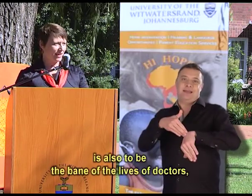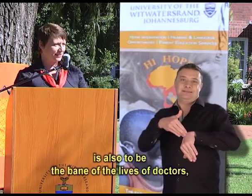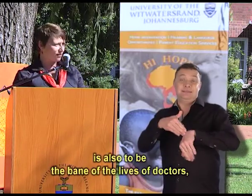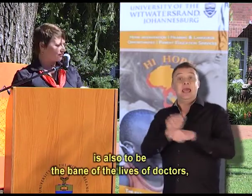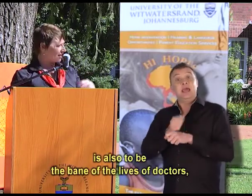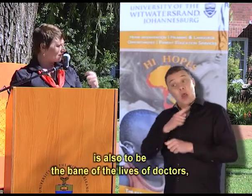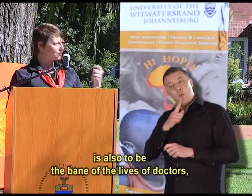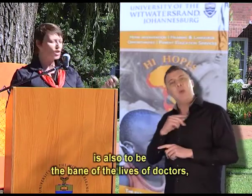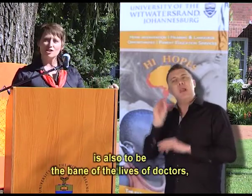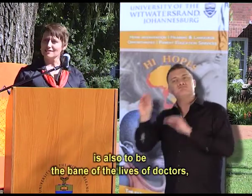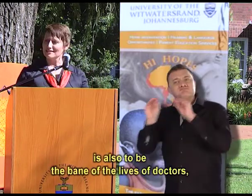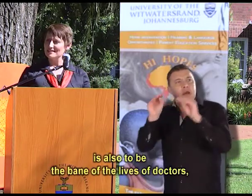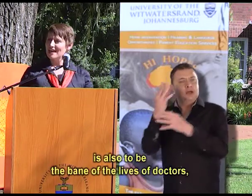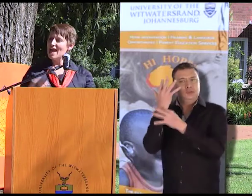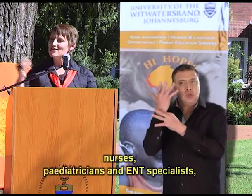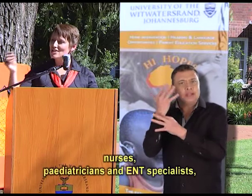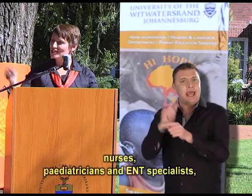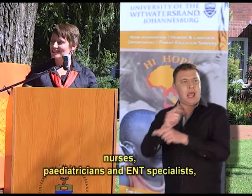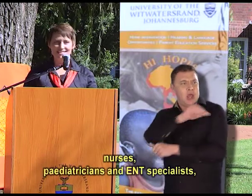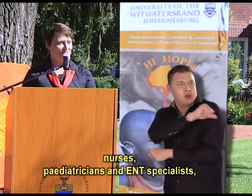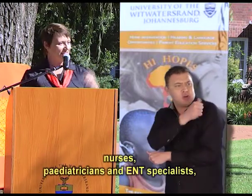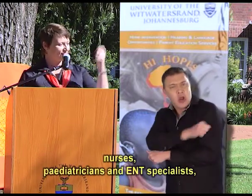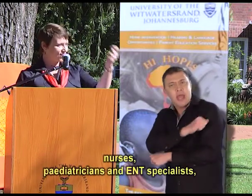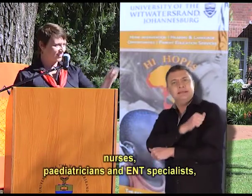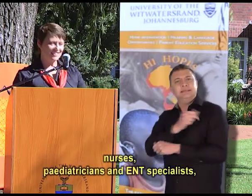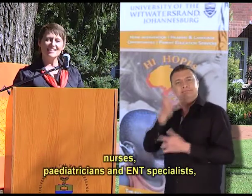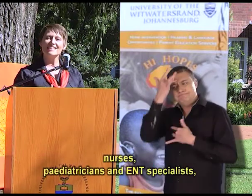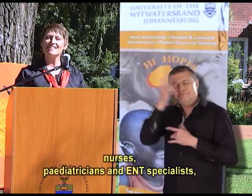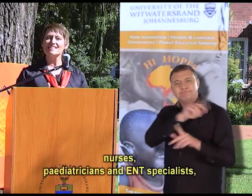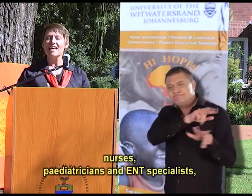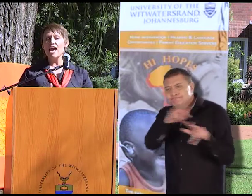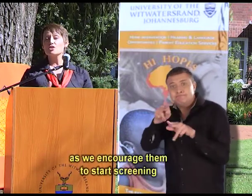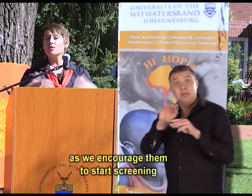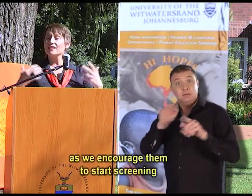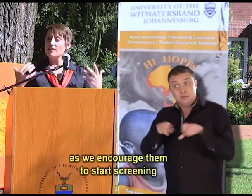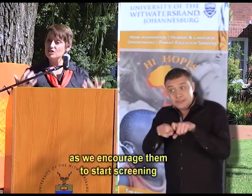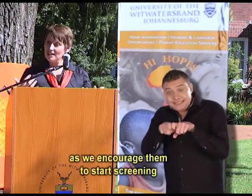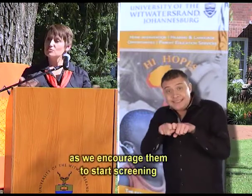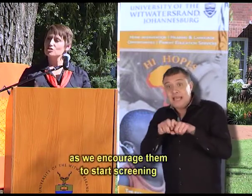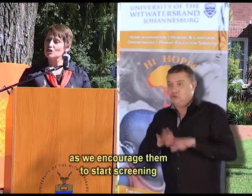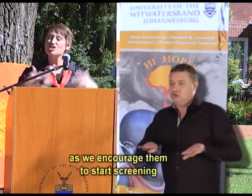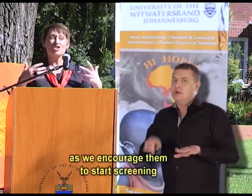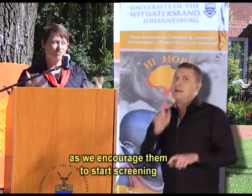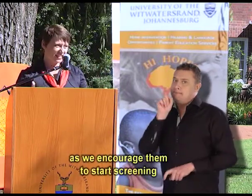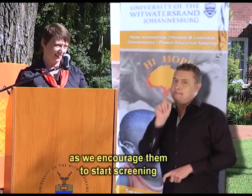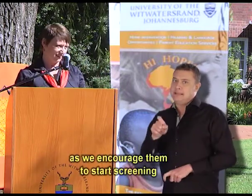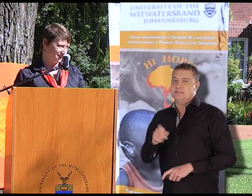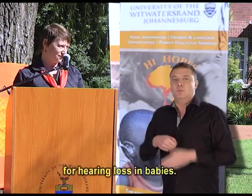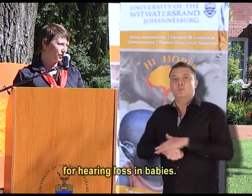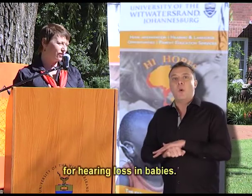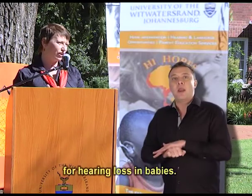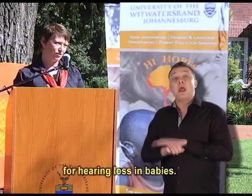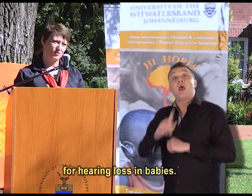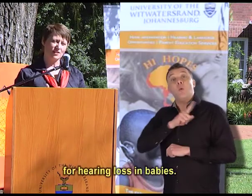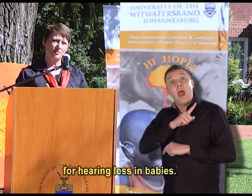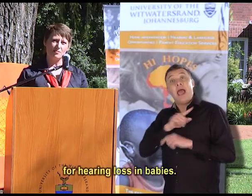to be the bane of the lives of doctors and nurses and pediatricians and ENTs as we encourage them to start screening